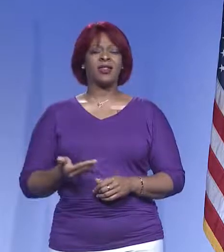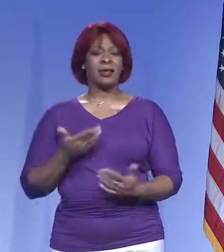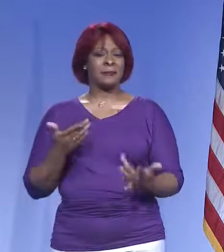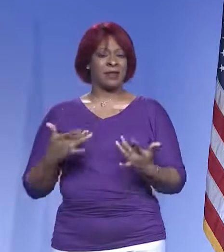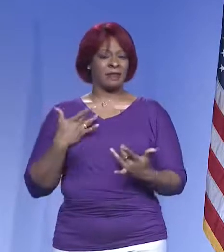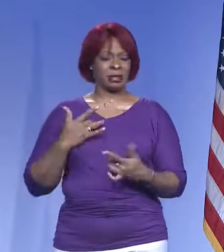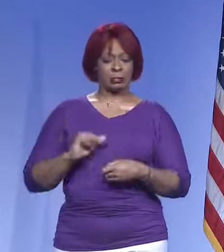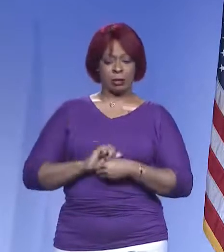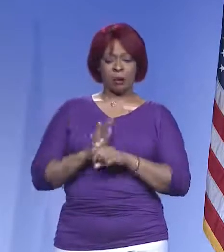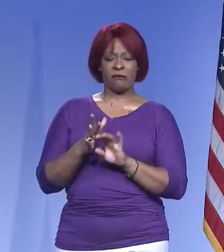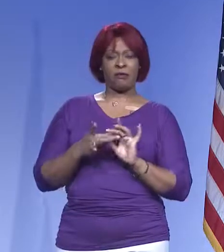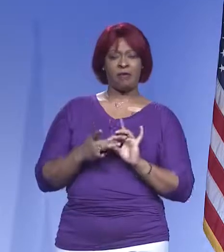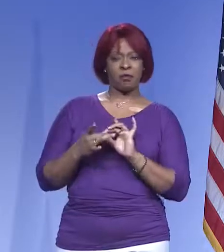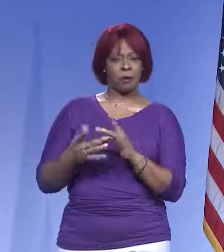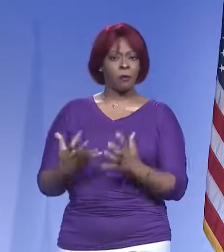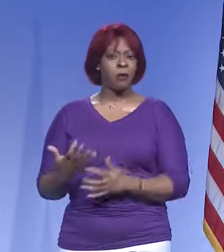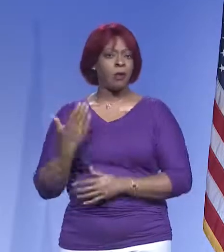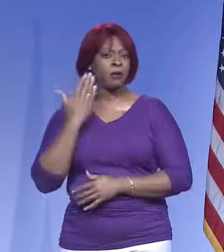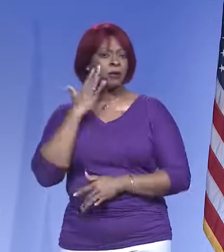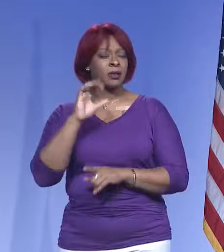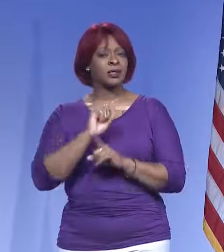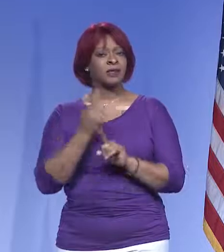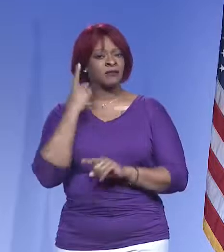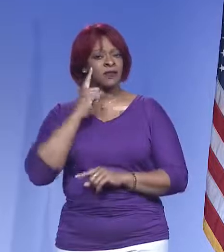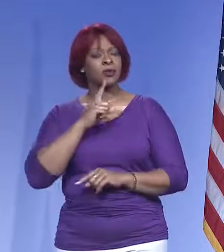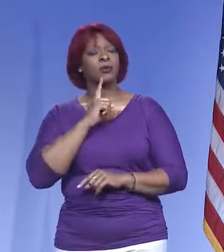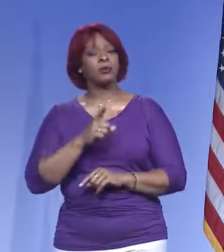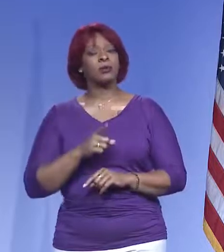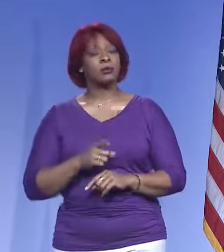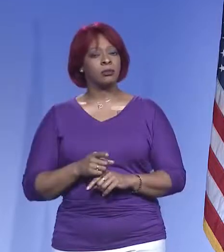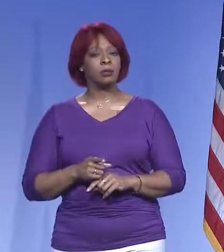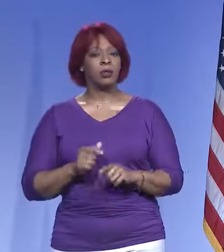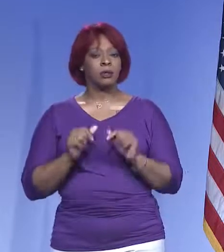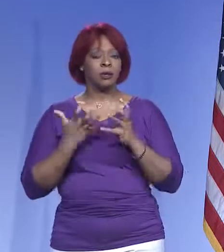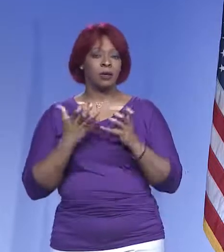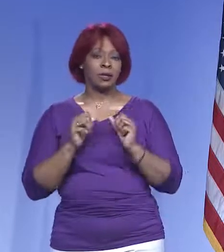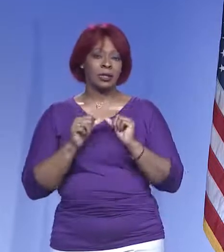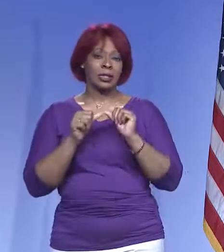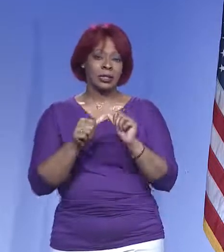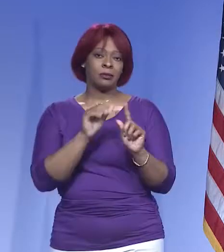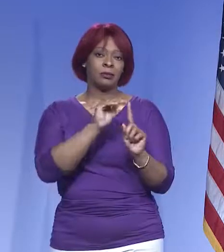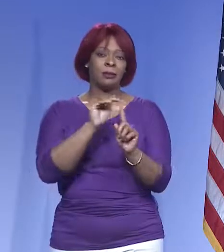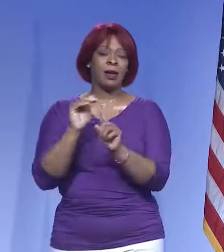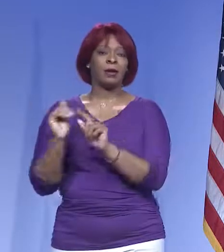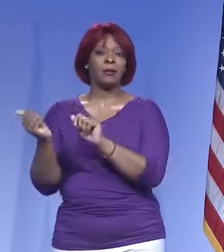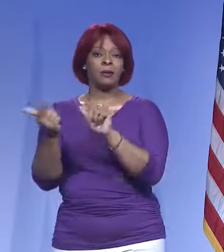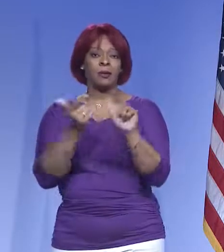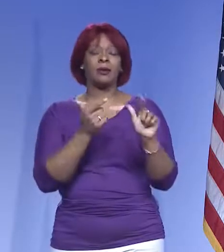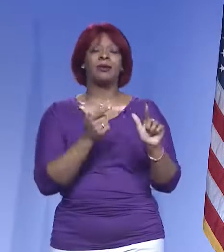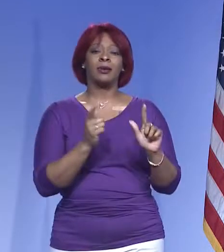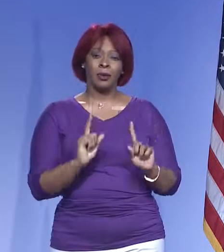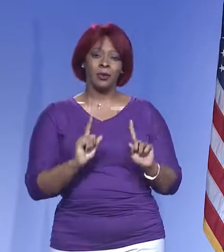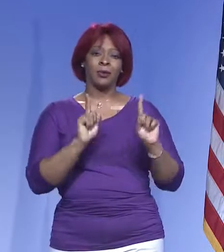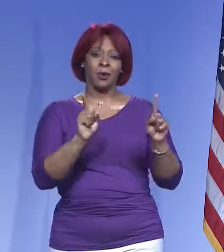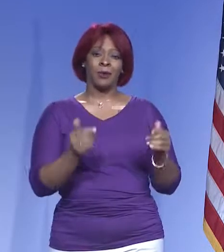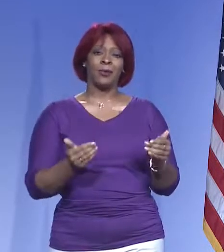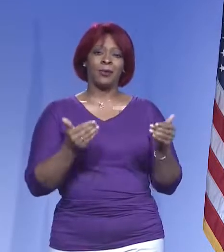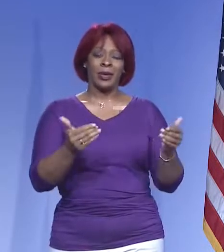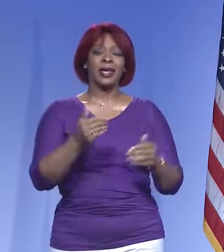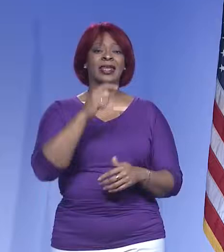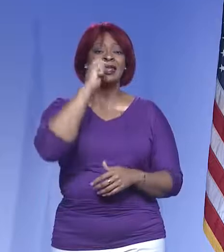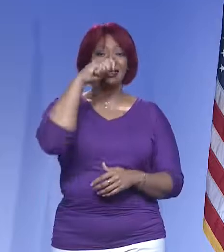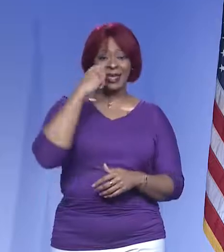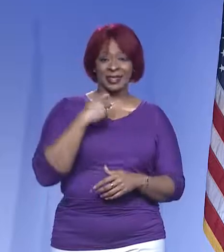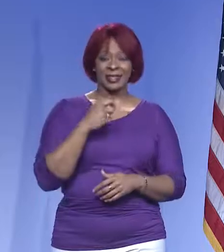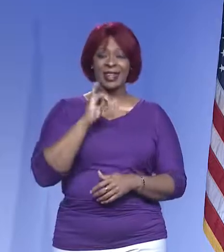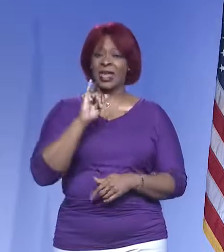be COVID related and they want to know their status for sure, we want to continue to remind people to come out and be tested, because